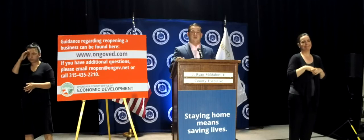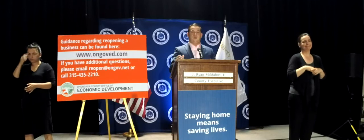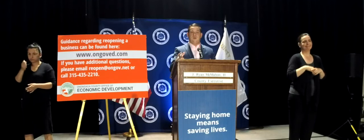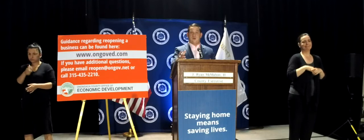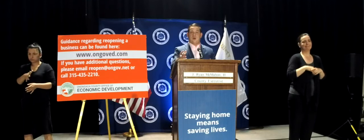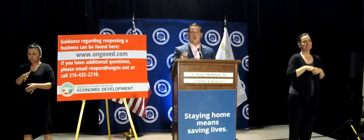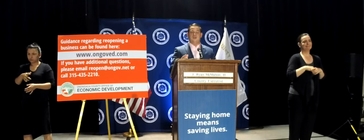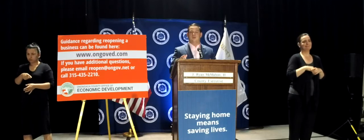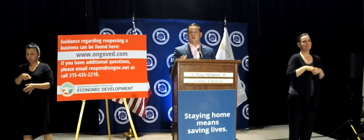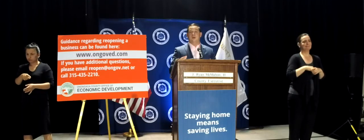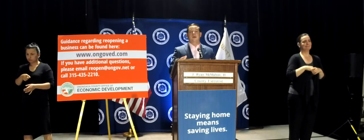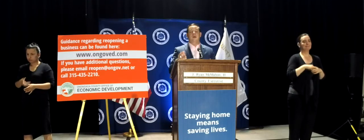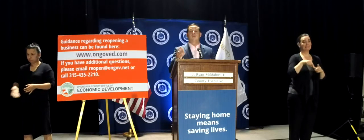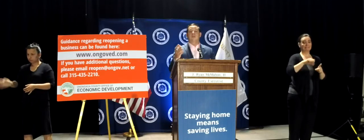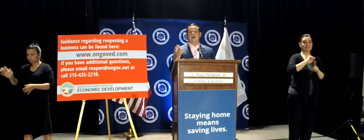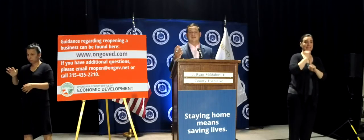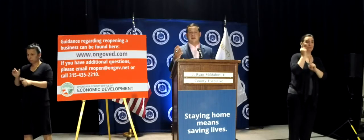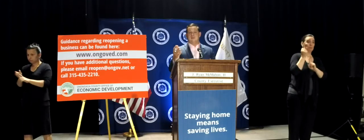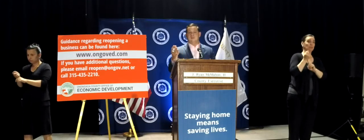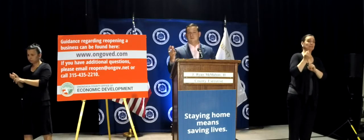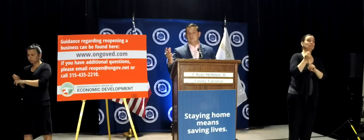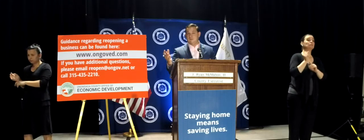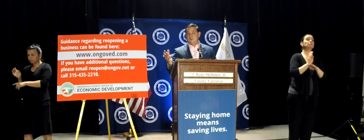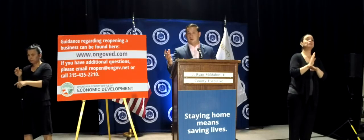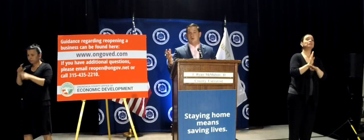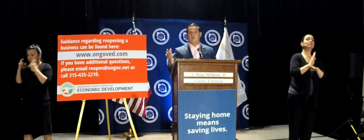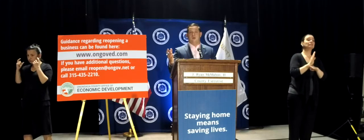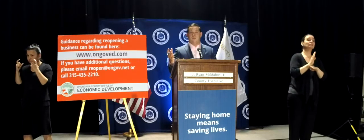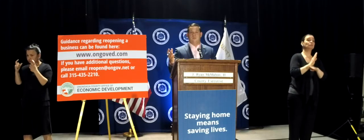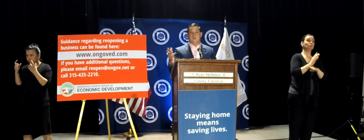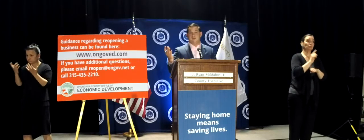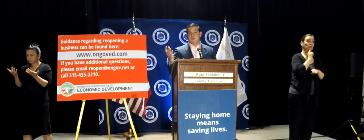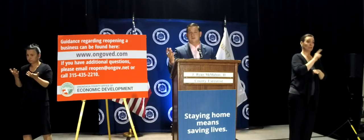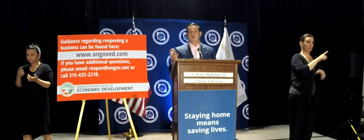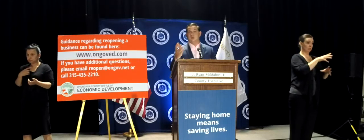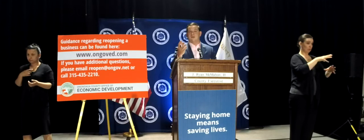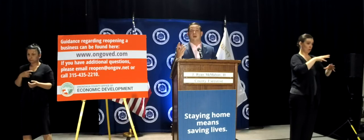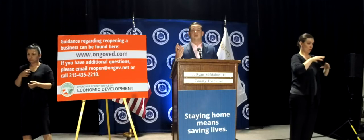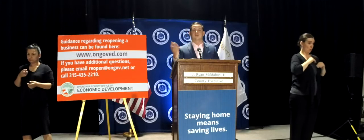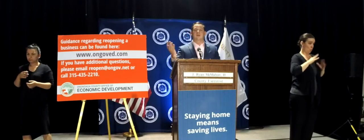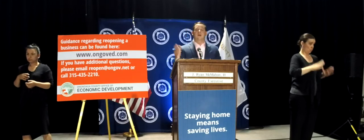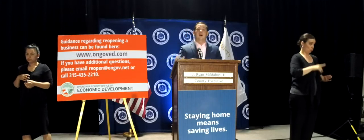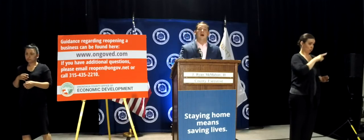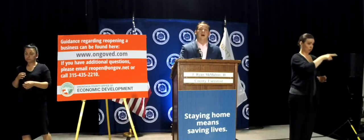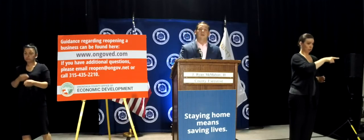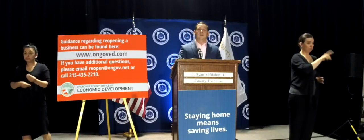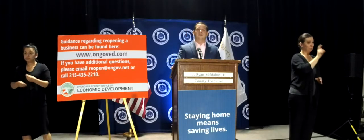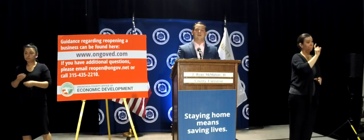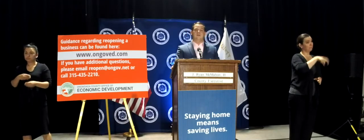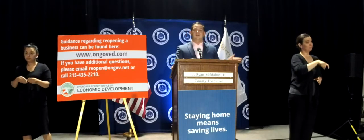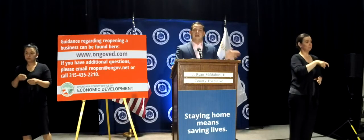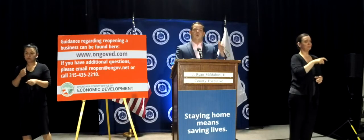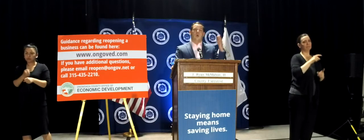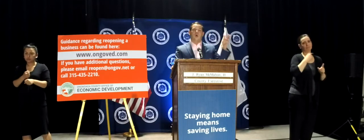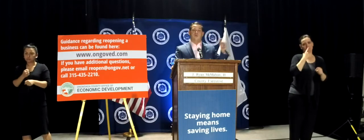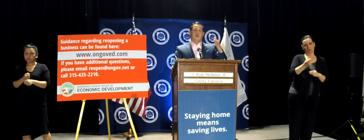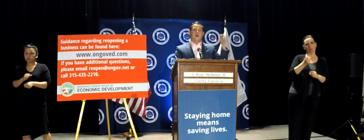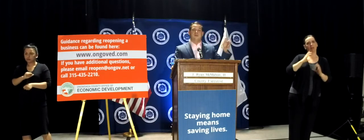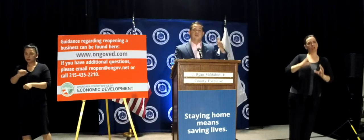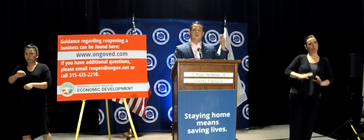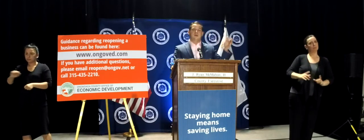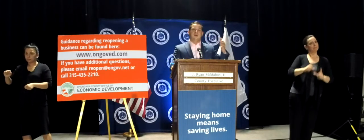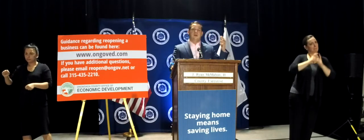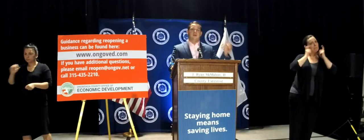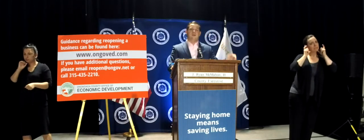opportunity to say to a customer, put a mask on or don't come into our business. That's what it does. There's not a role